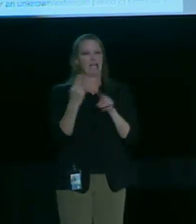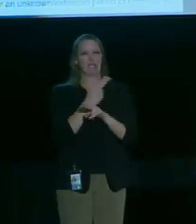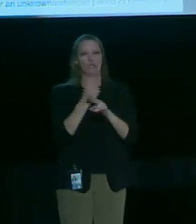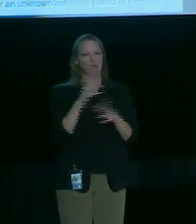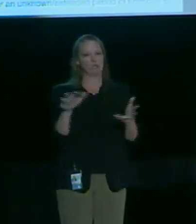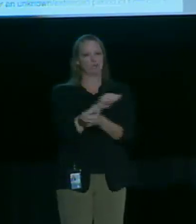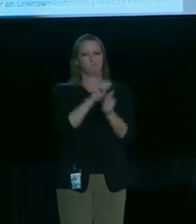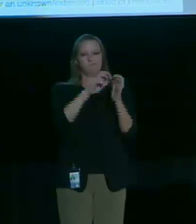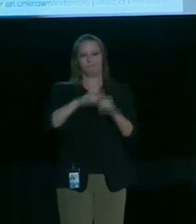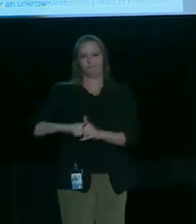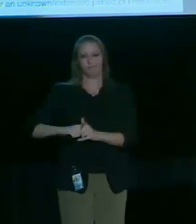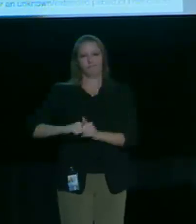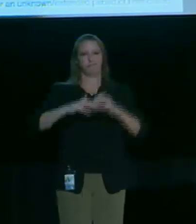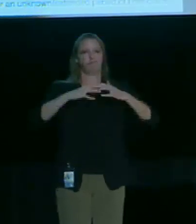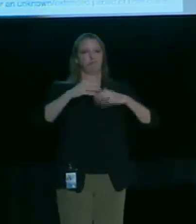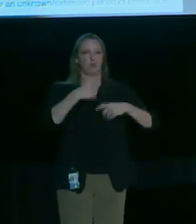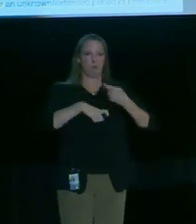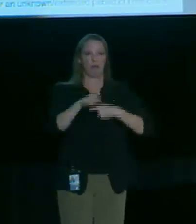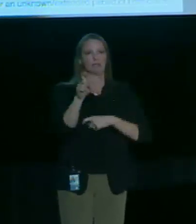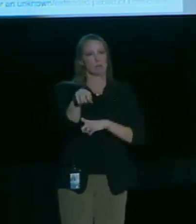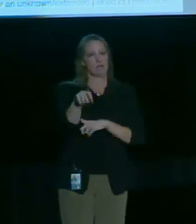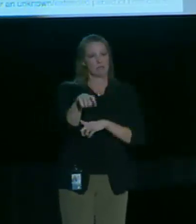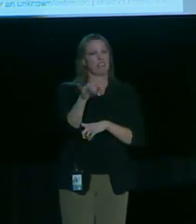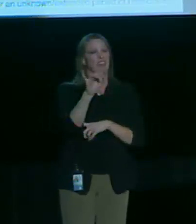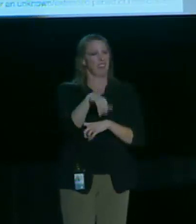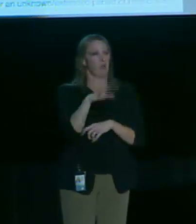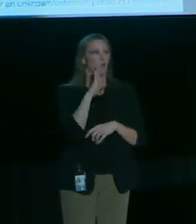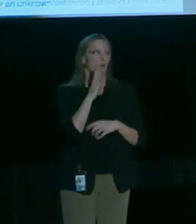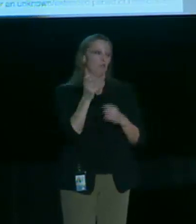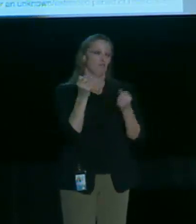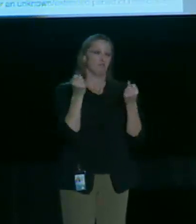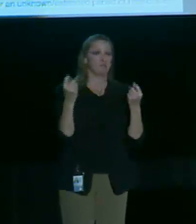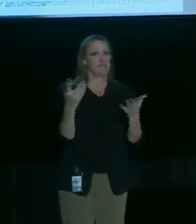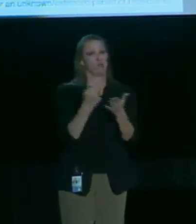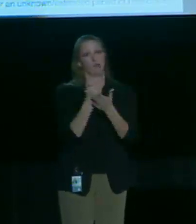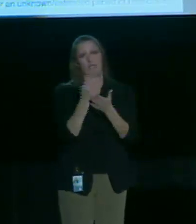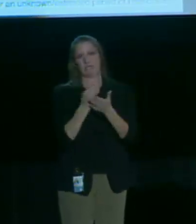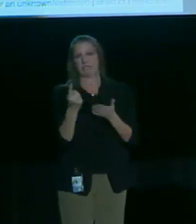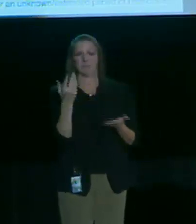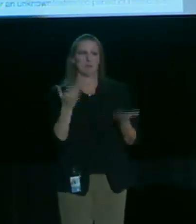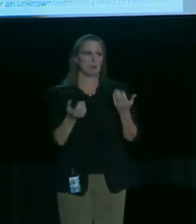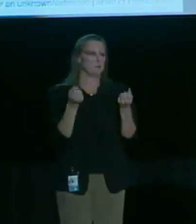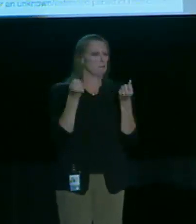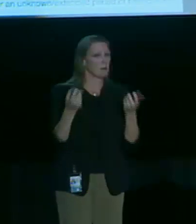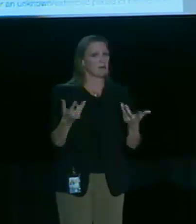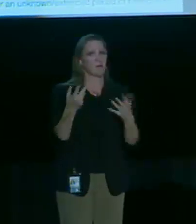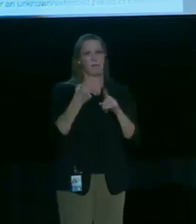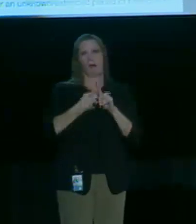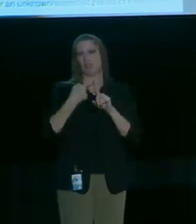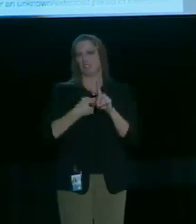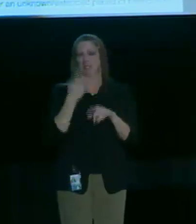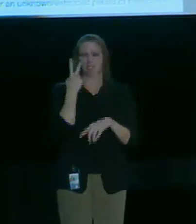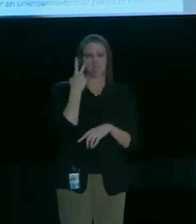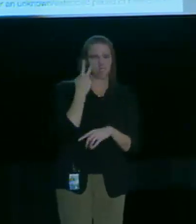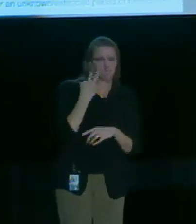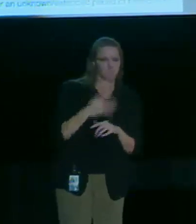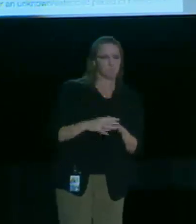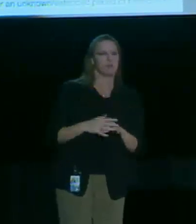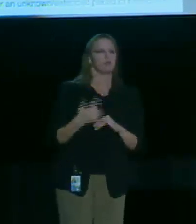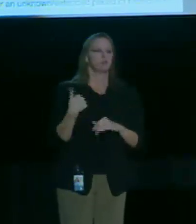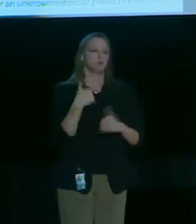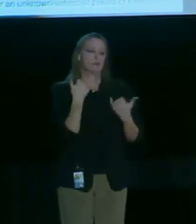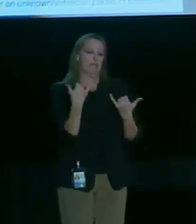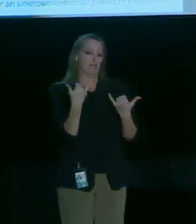be replaced. And that's a multi-week, if not multi-month process. So we're looking now to try to develop